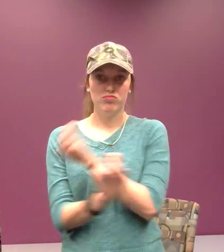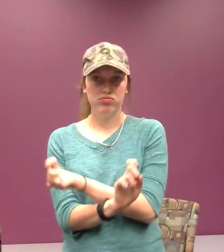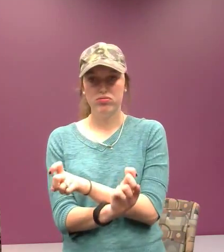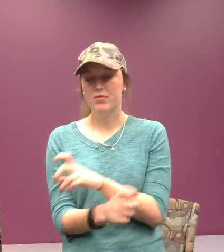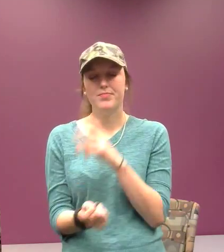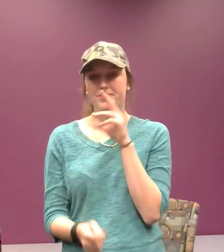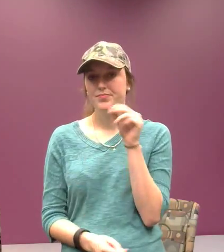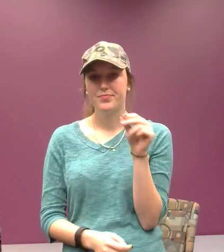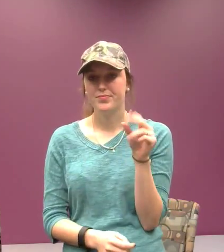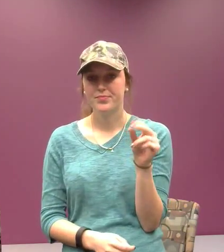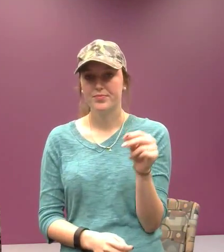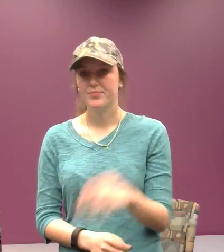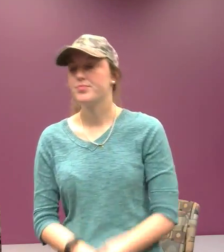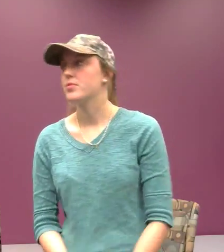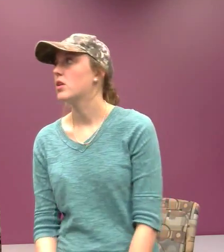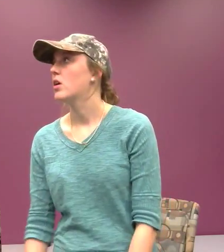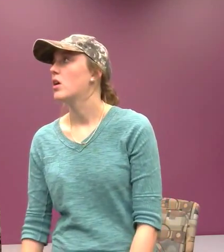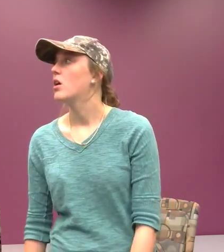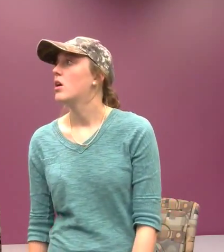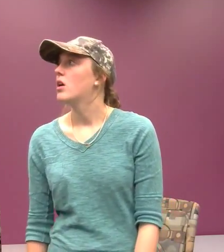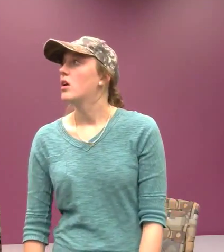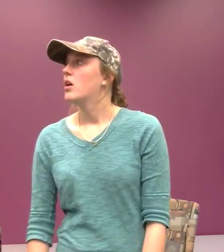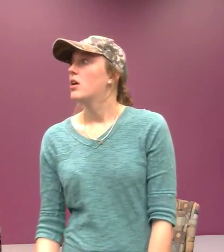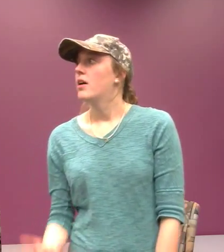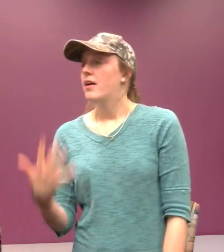a plus 5 and a negative 8.